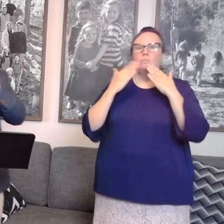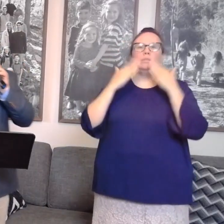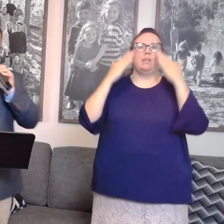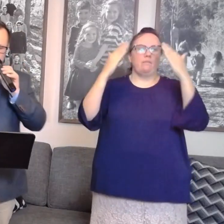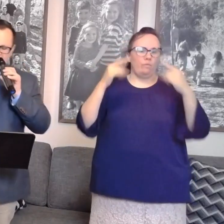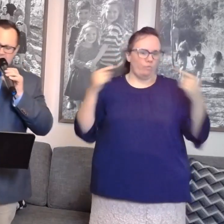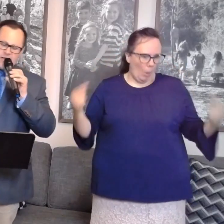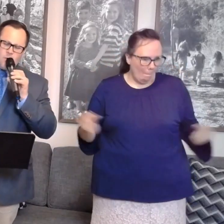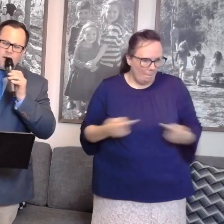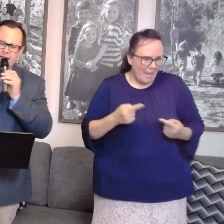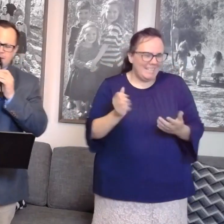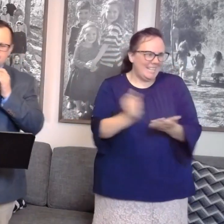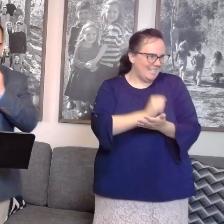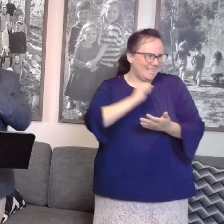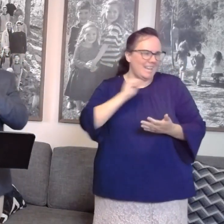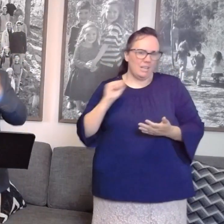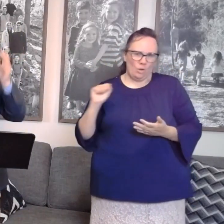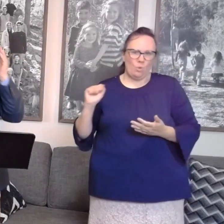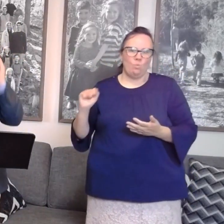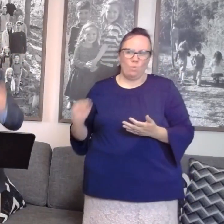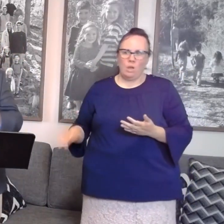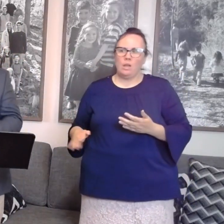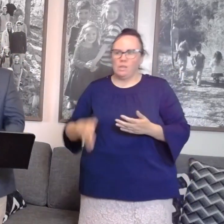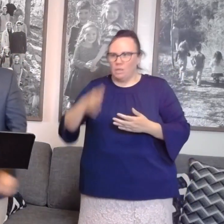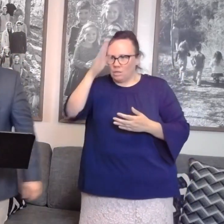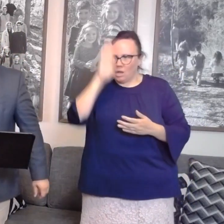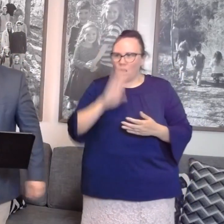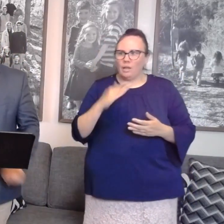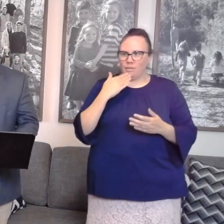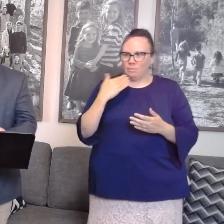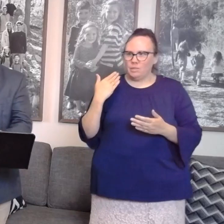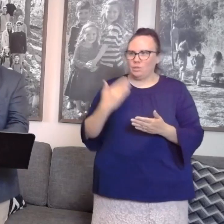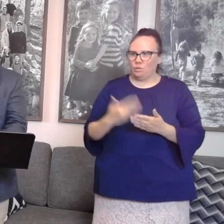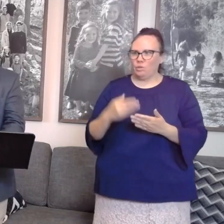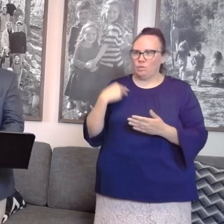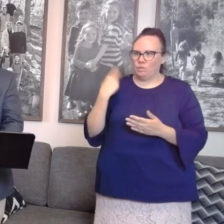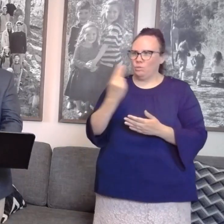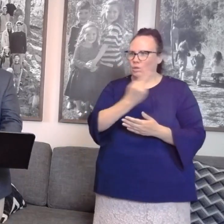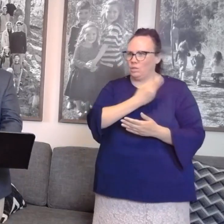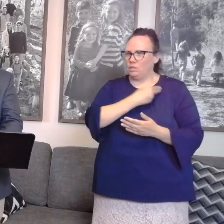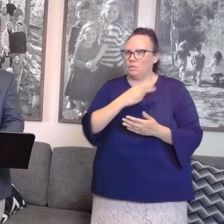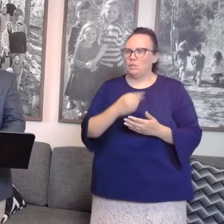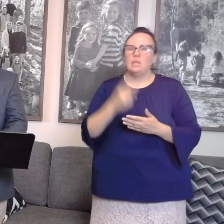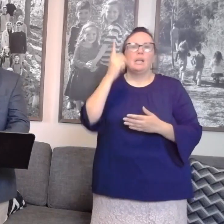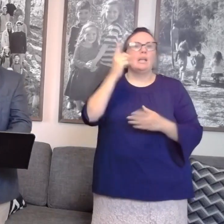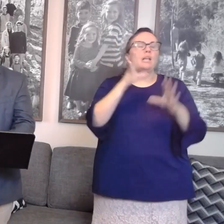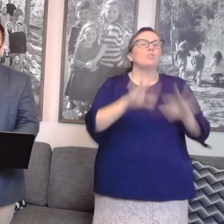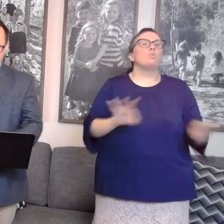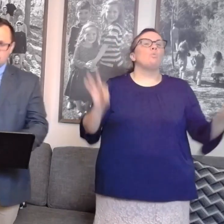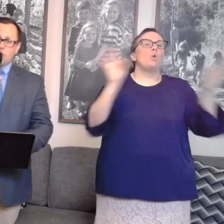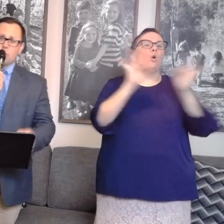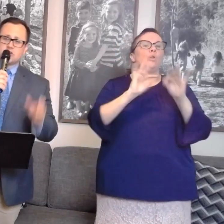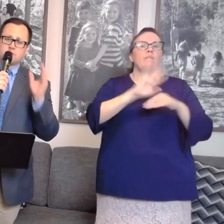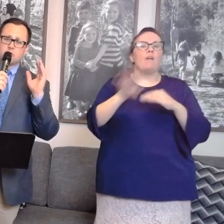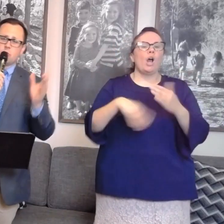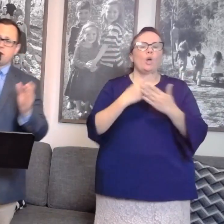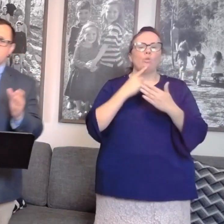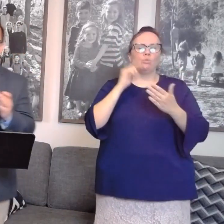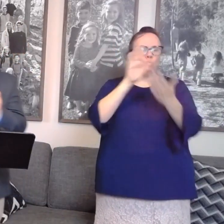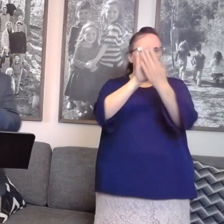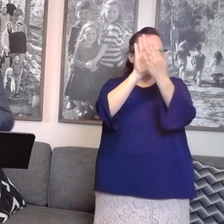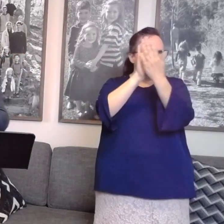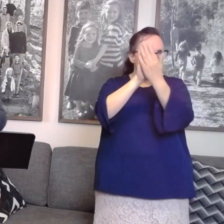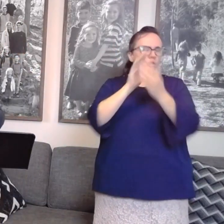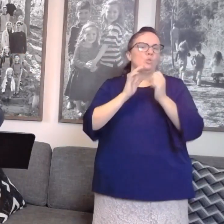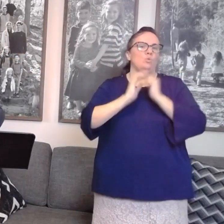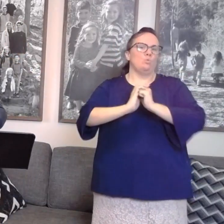the pain that he's taken away. God has been so good to us. Amen. He deserves all praise. We want to worship the Lord in